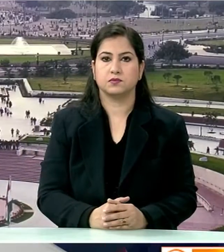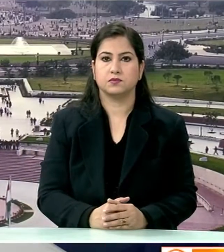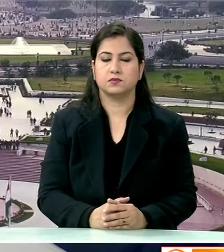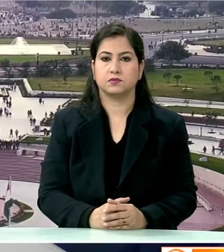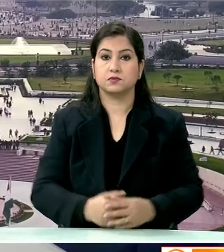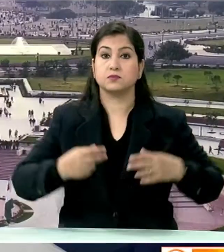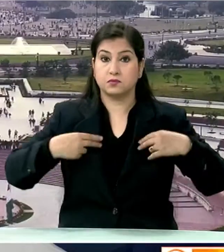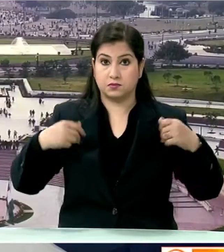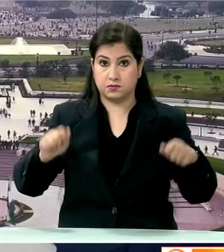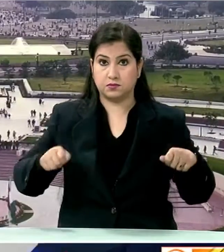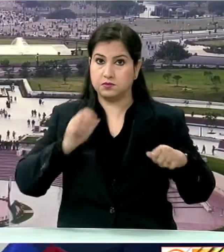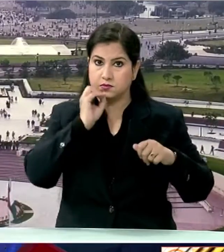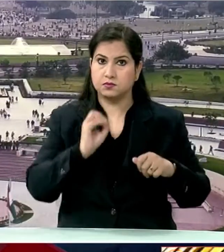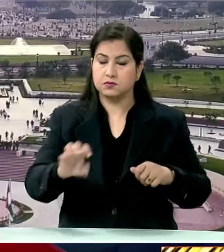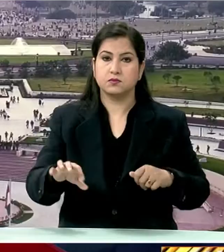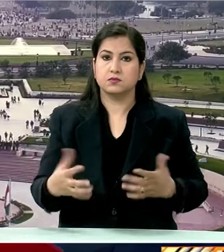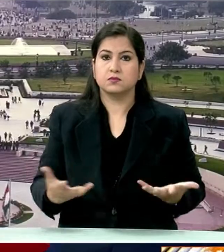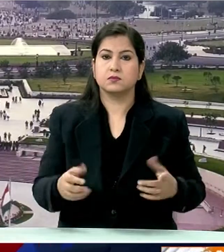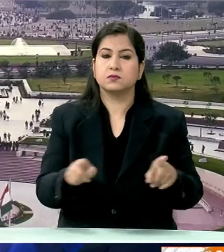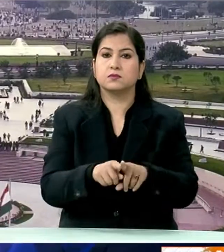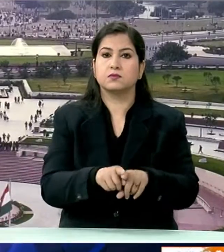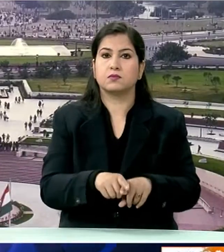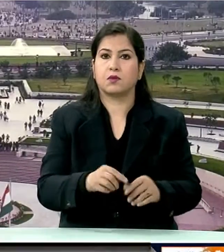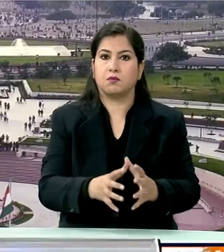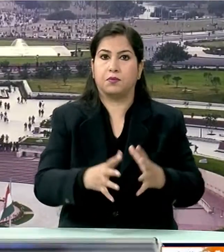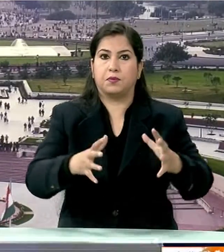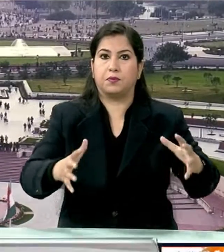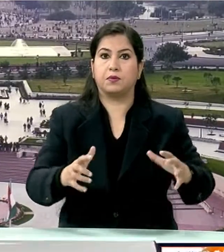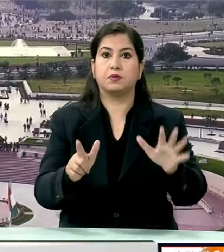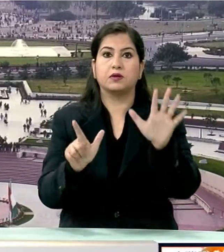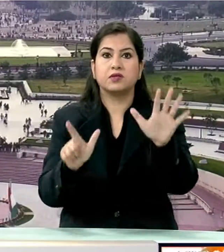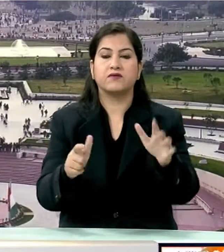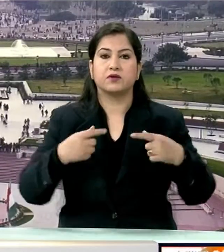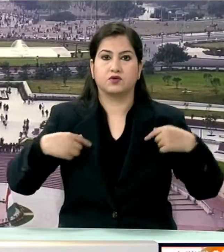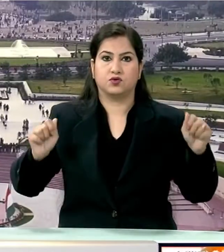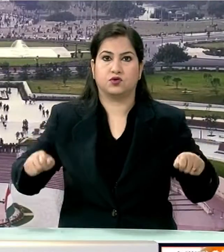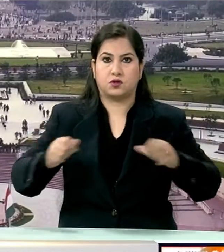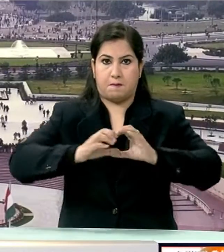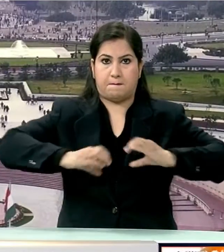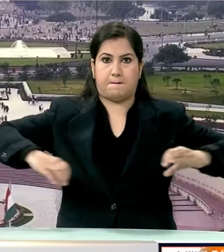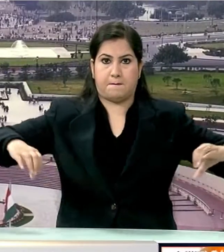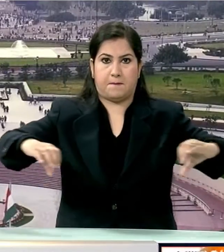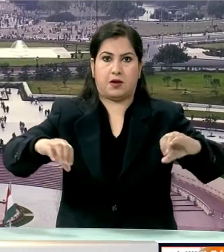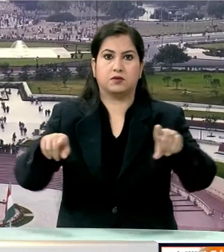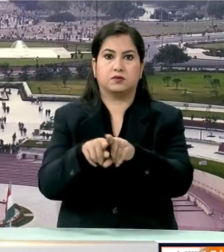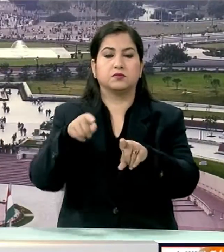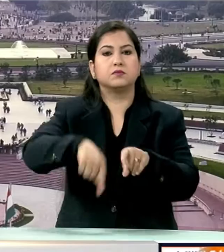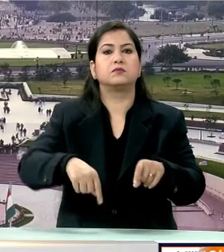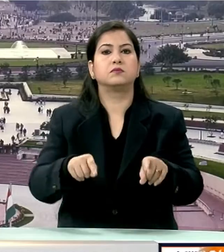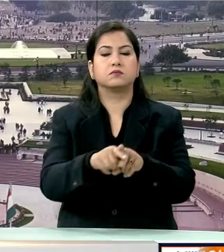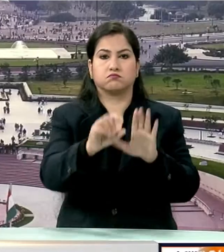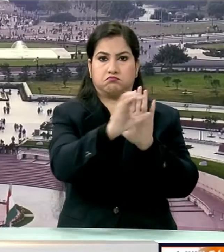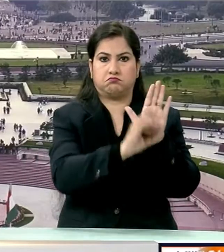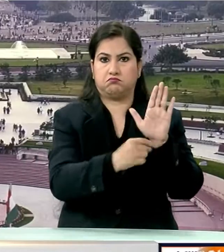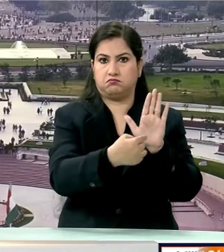The Supreme Court has declined to refer to a larger 7-judge bench a batch of petitions challenging the constitutional